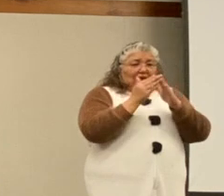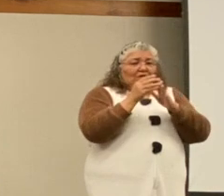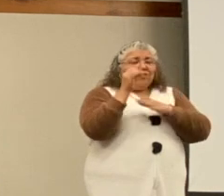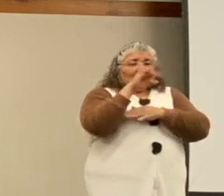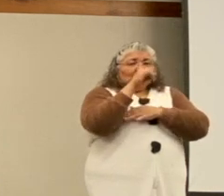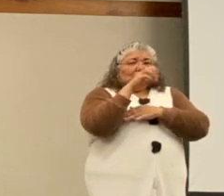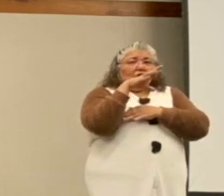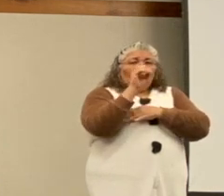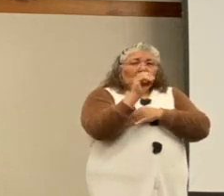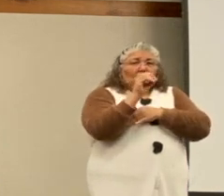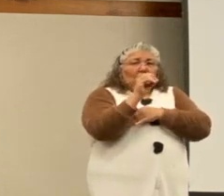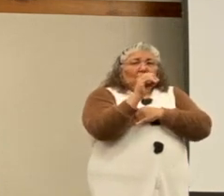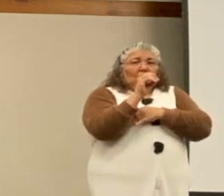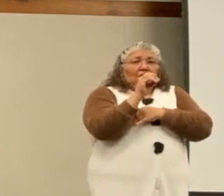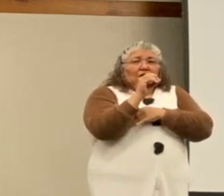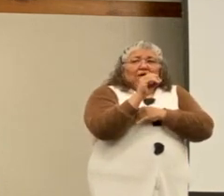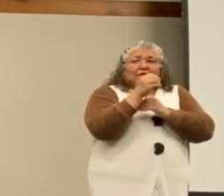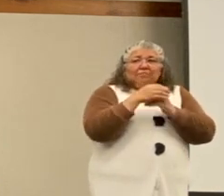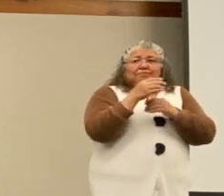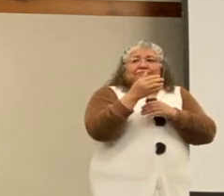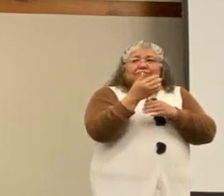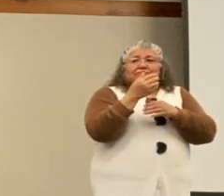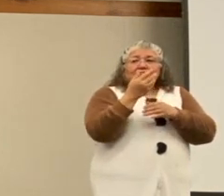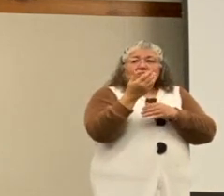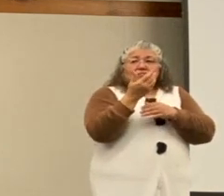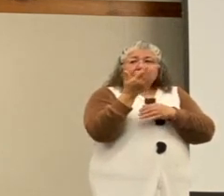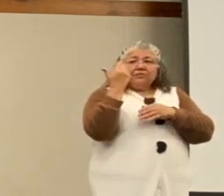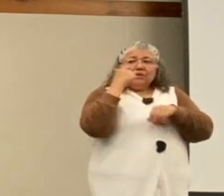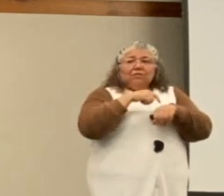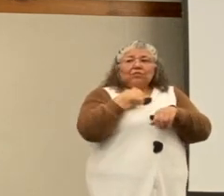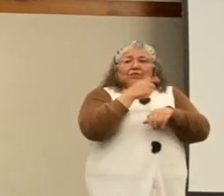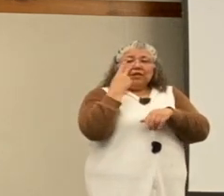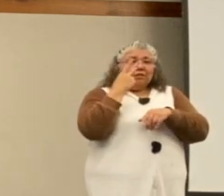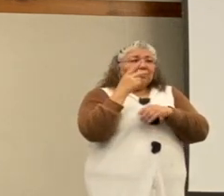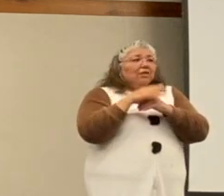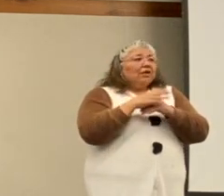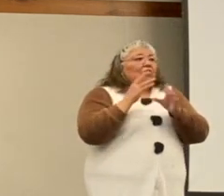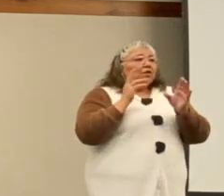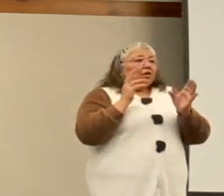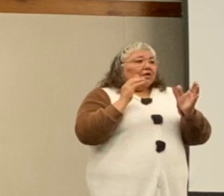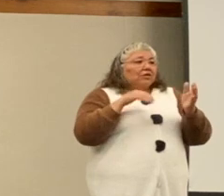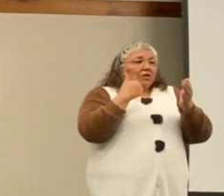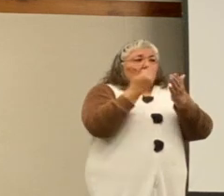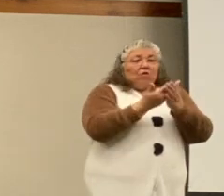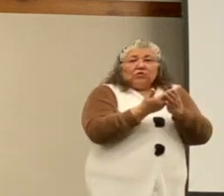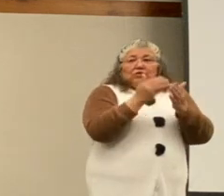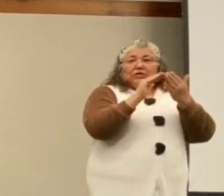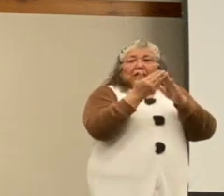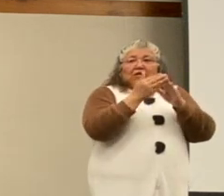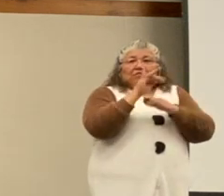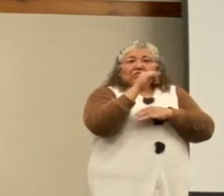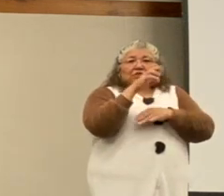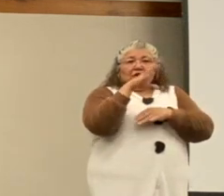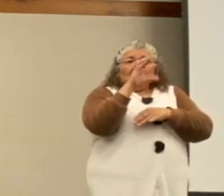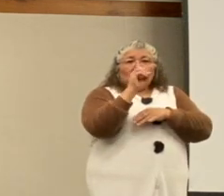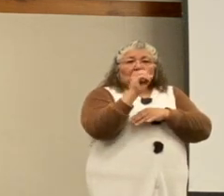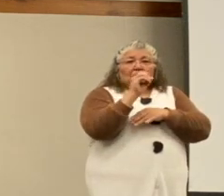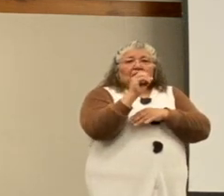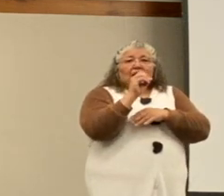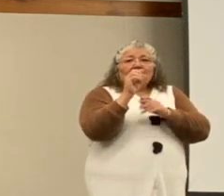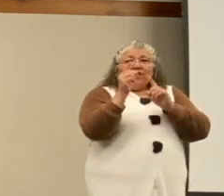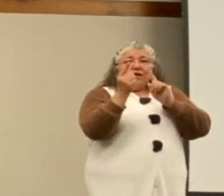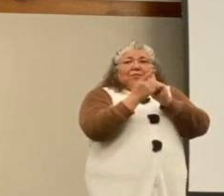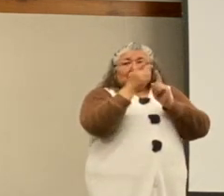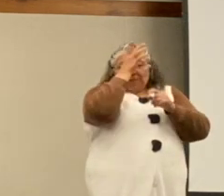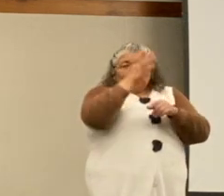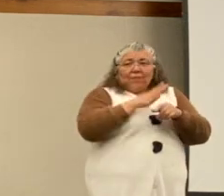Jericho. Last week we saw him, he was approaching the town of Jericho, and there he met a man by the name of